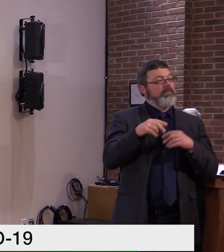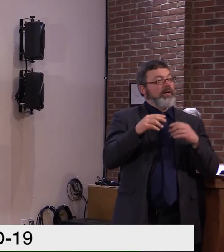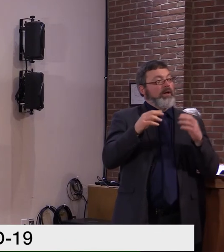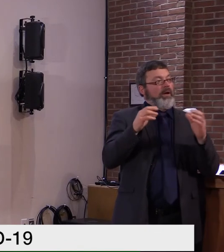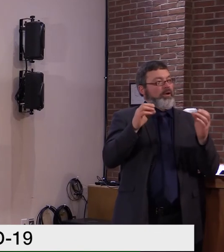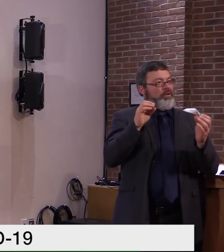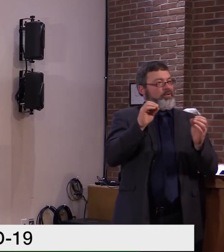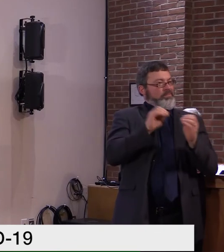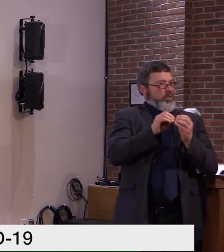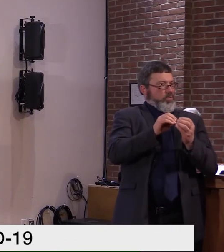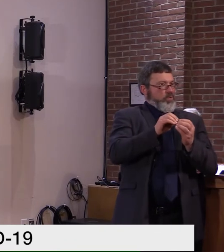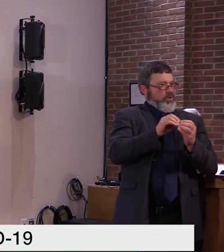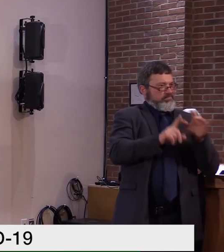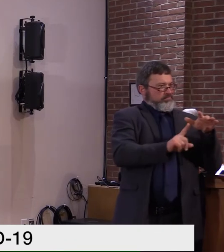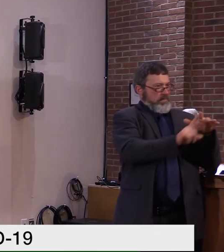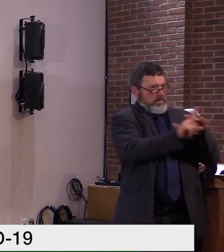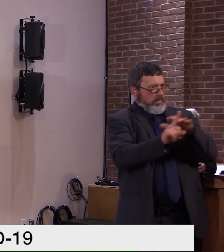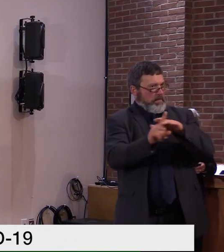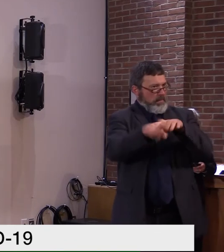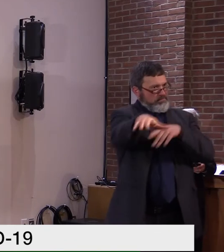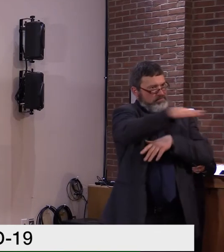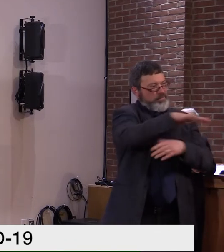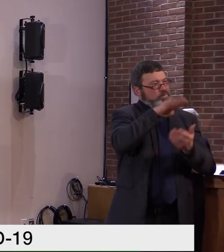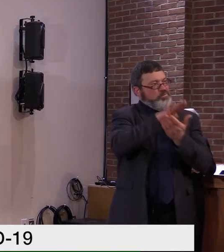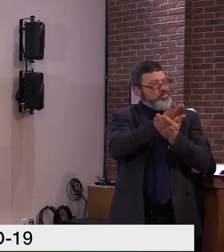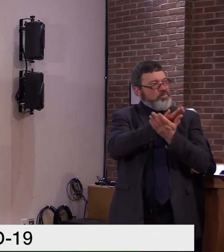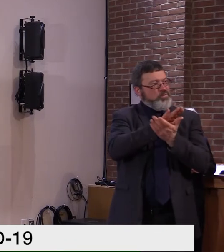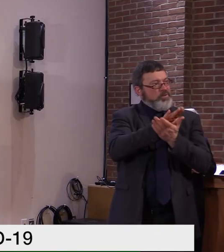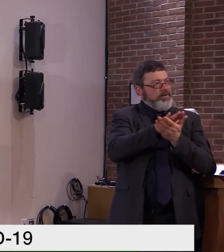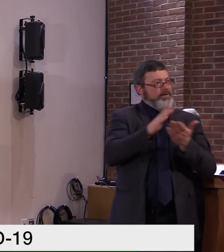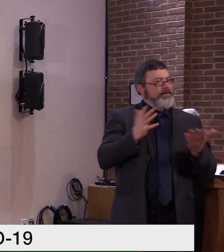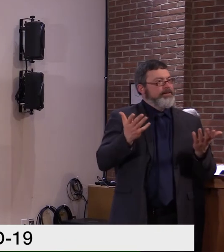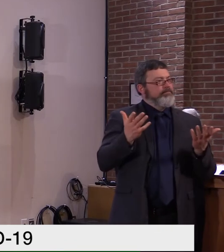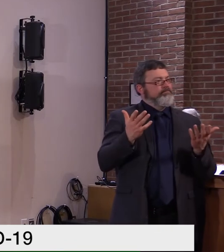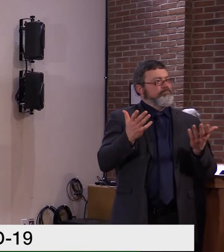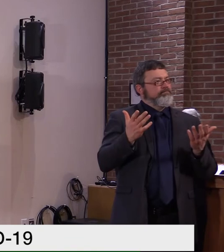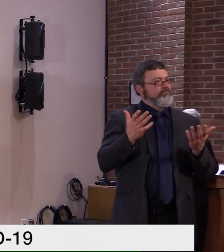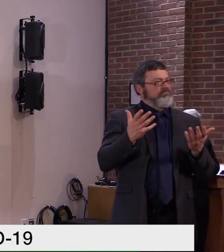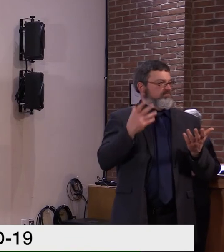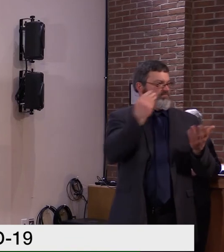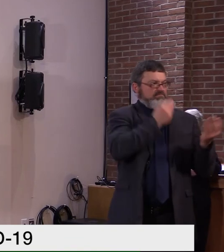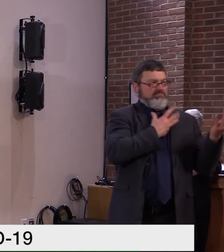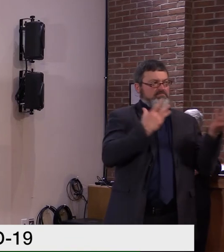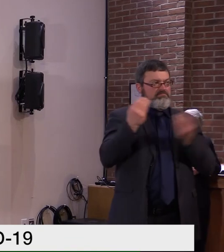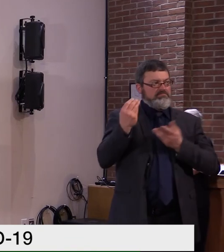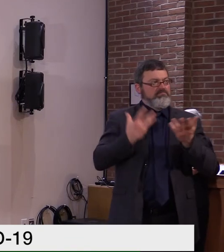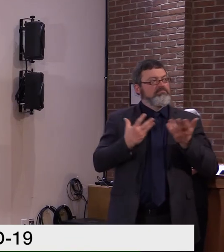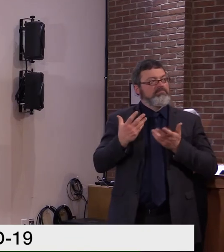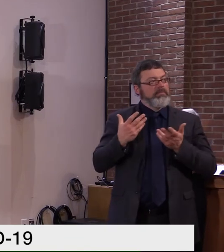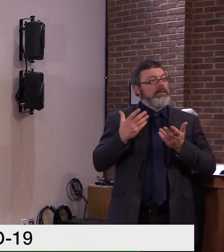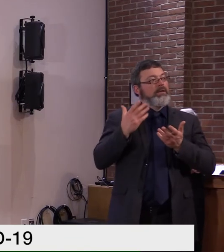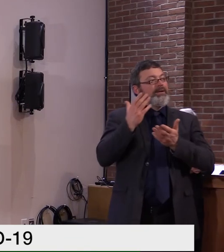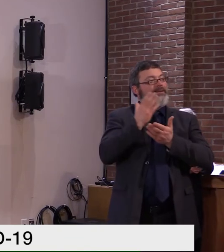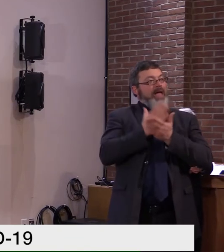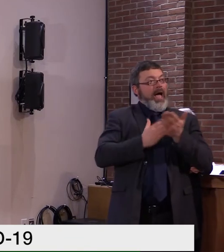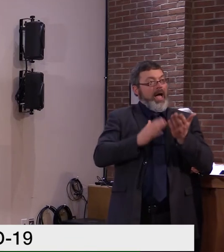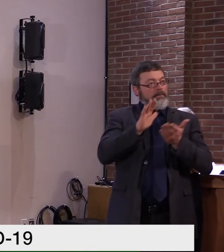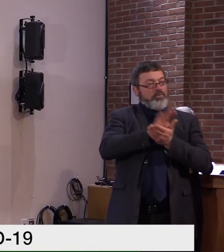that some schools are not asking about social gatherings in their daily questionnaire. Other schools